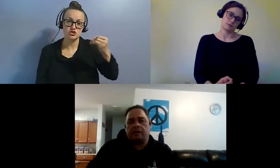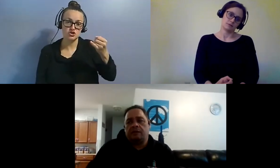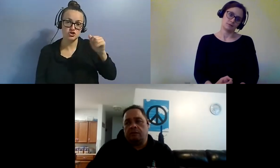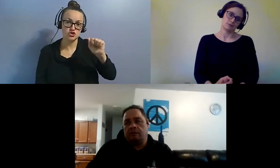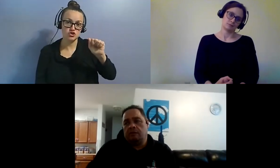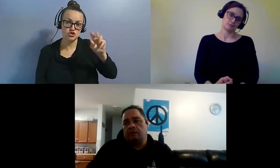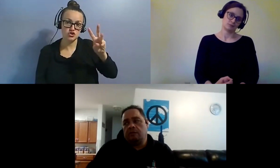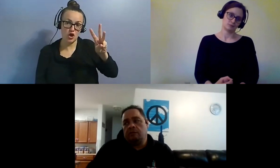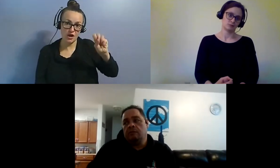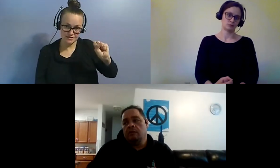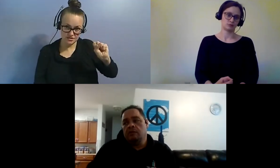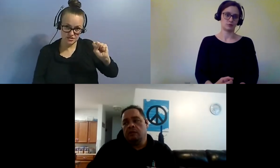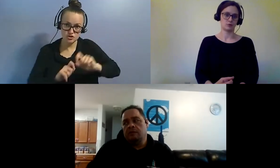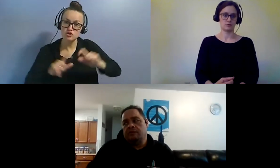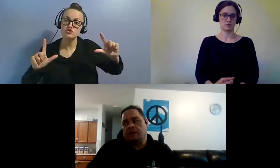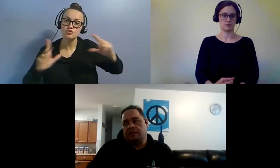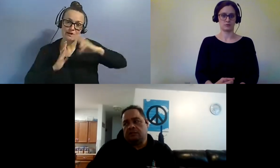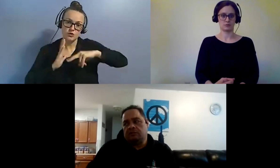back in